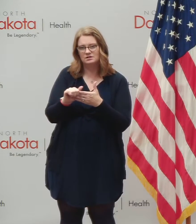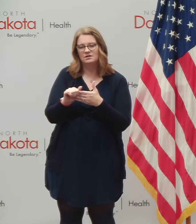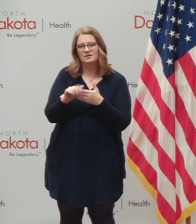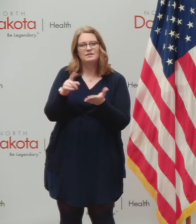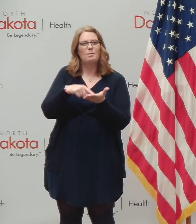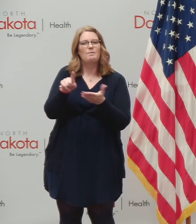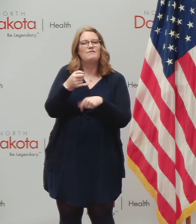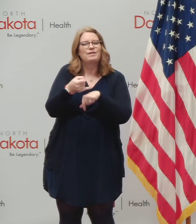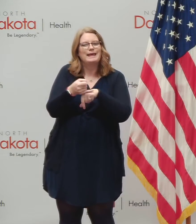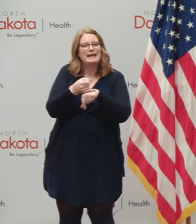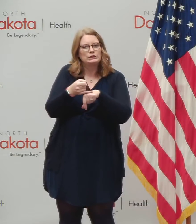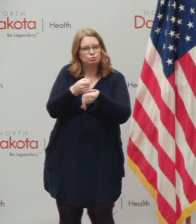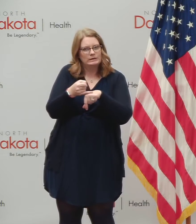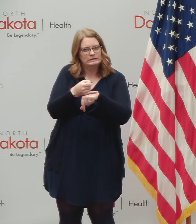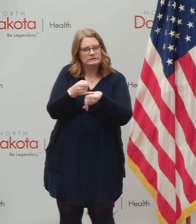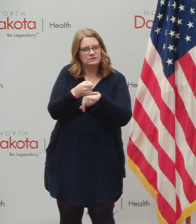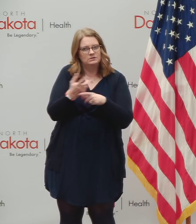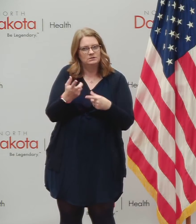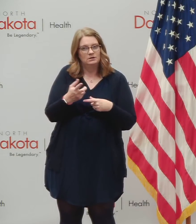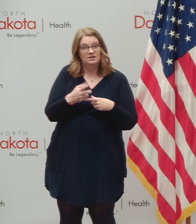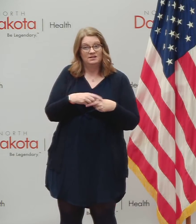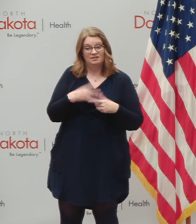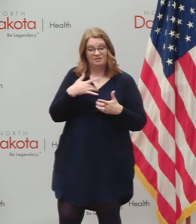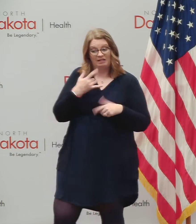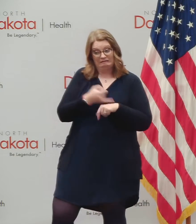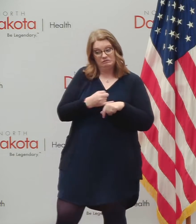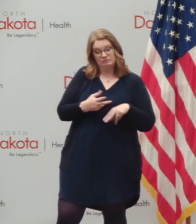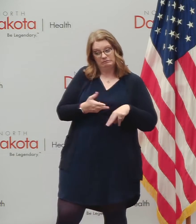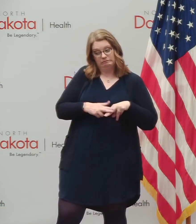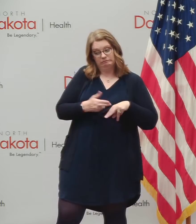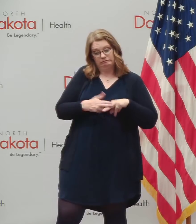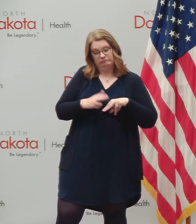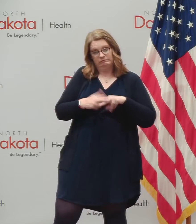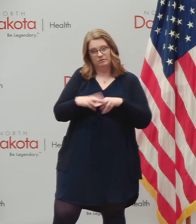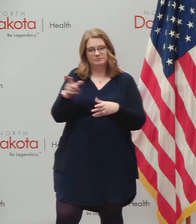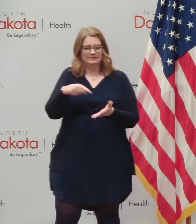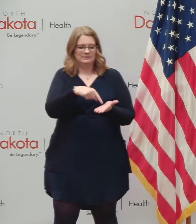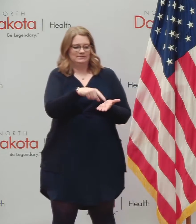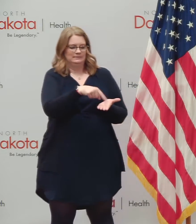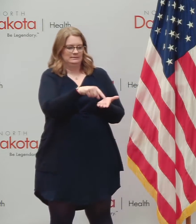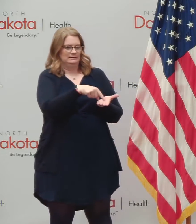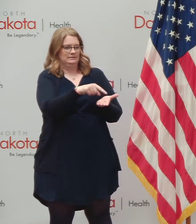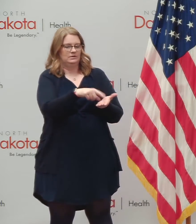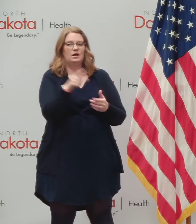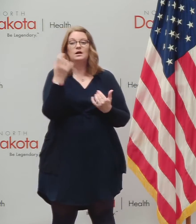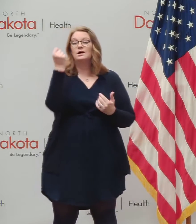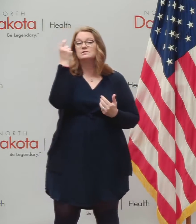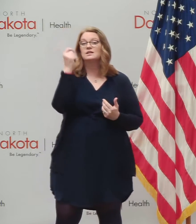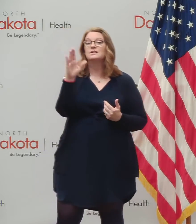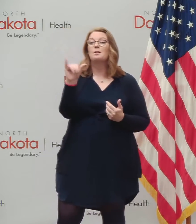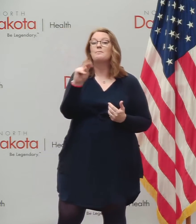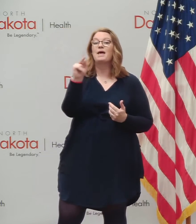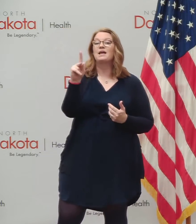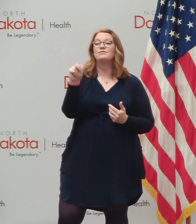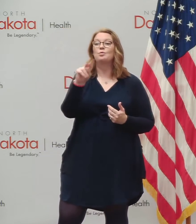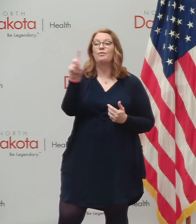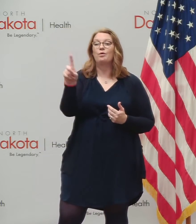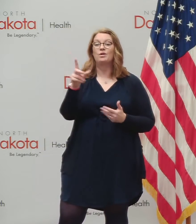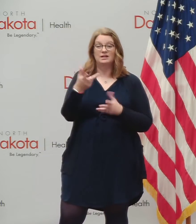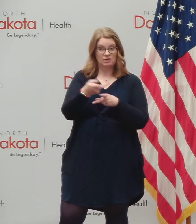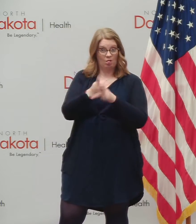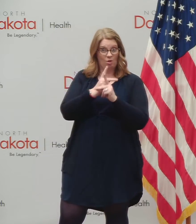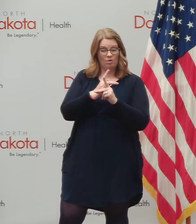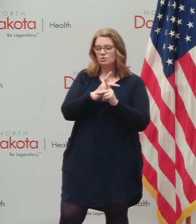interest payments. And again, this, even though it's the Bank of North Dakota, I want to make sure everybody understands this is not a loan program. The Bank of North Dakota